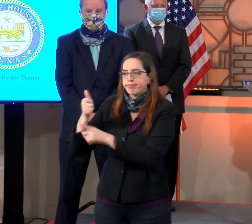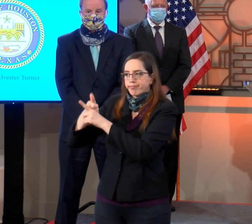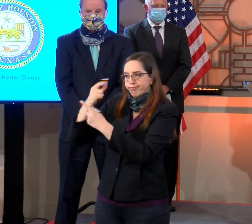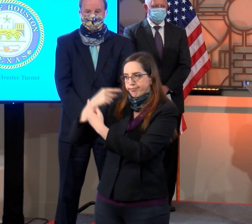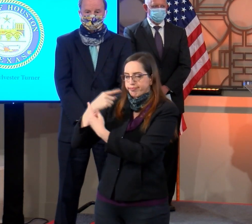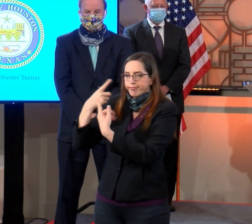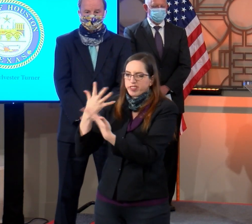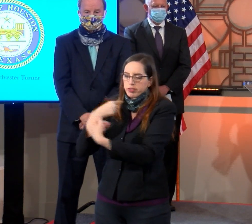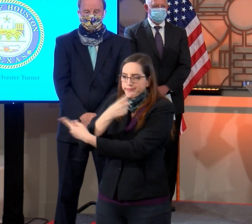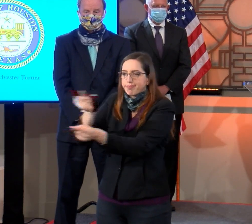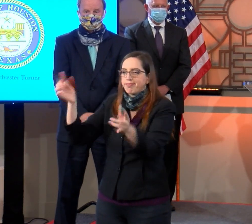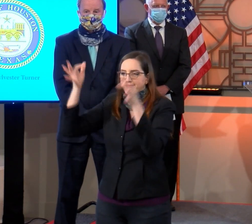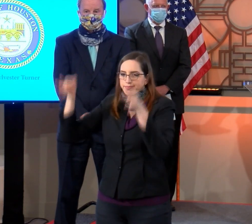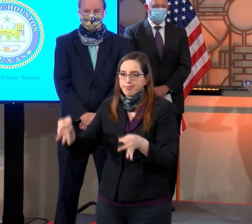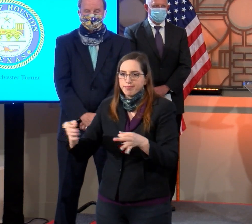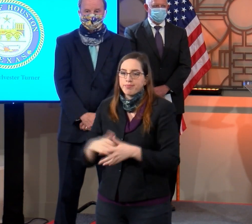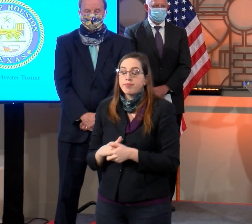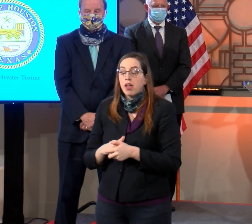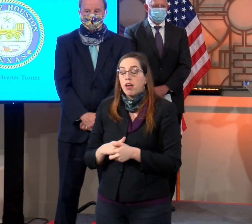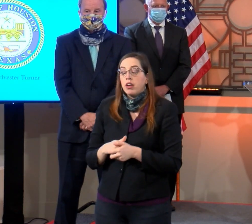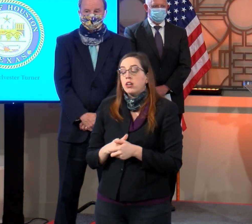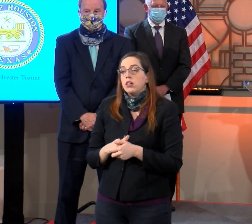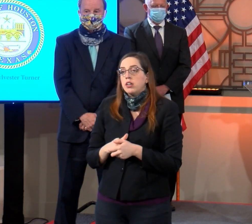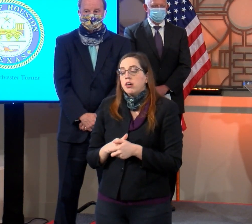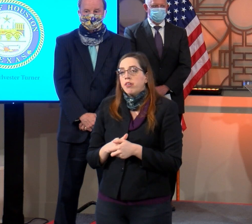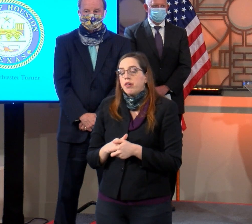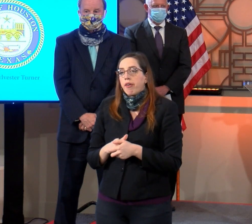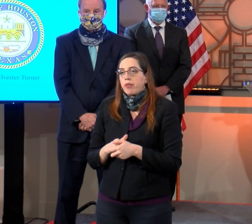hope that